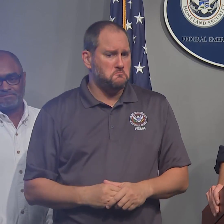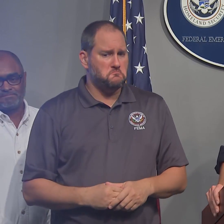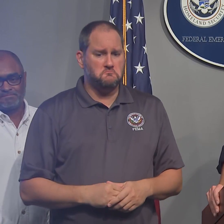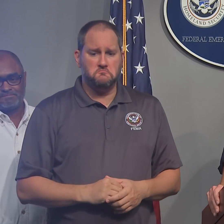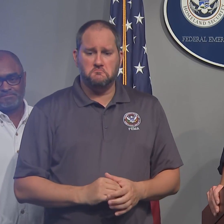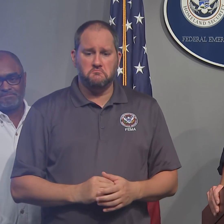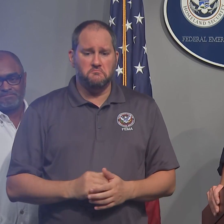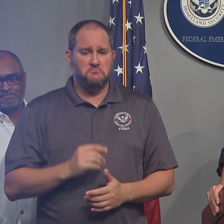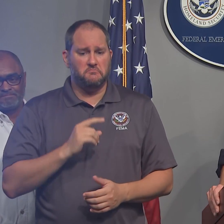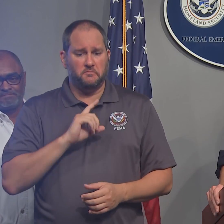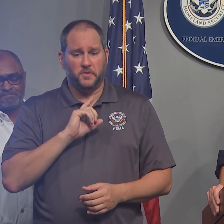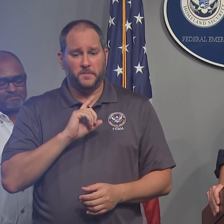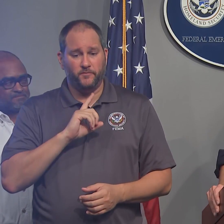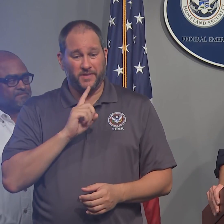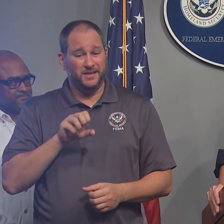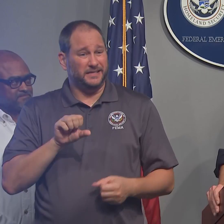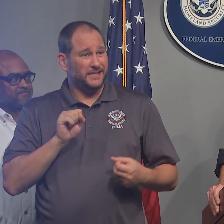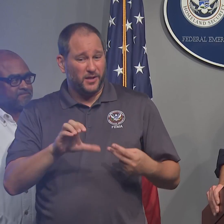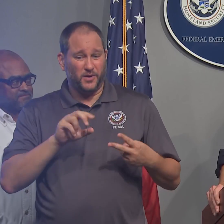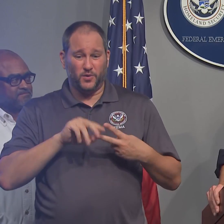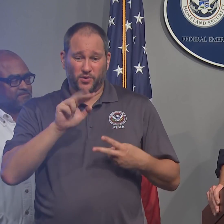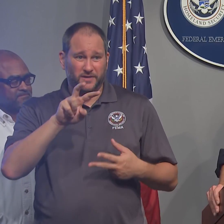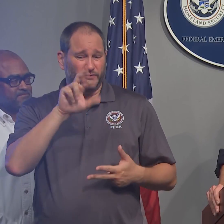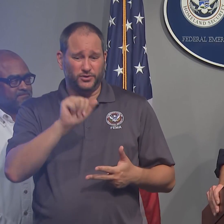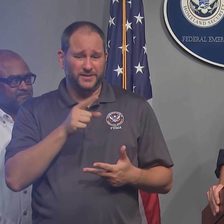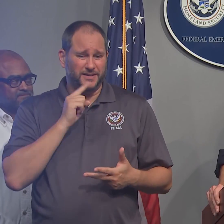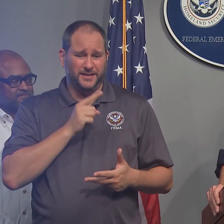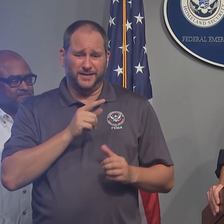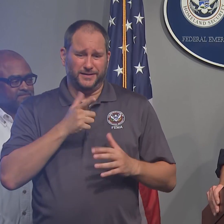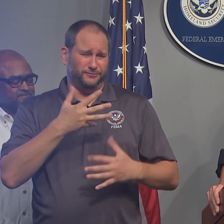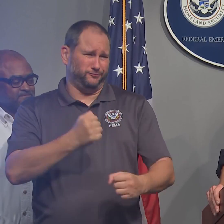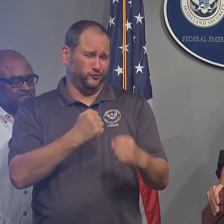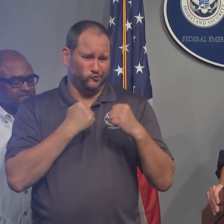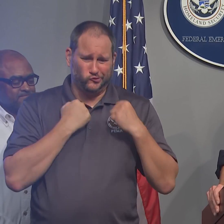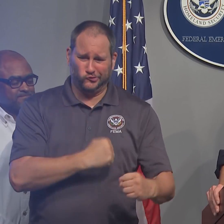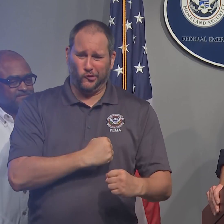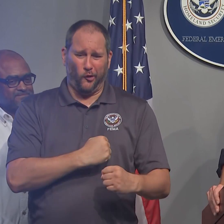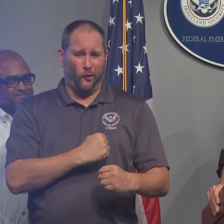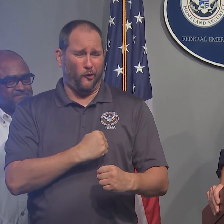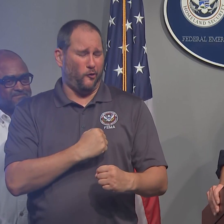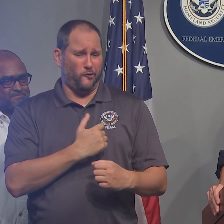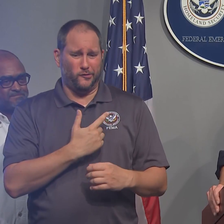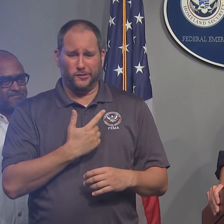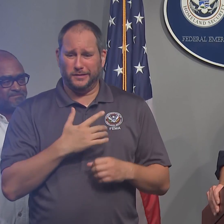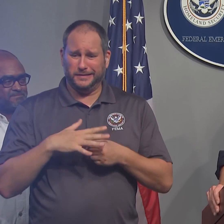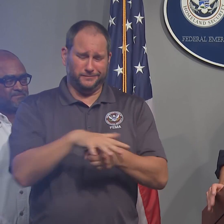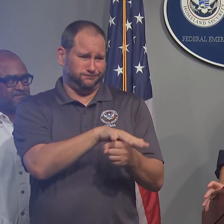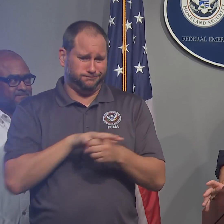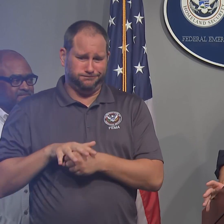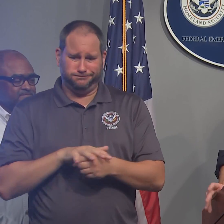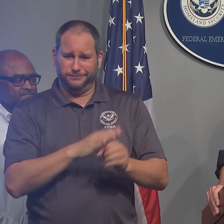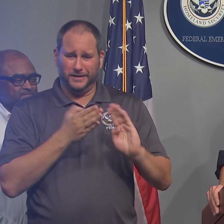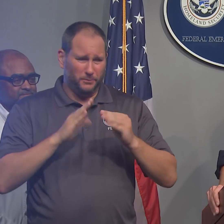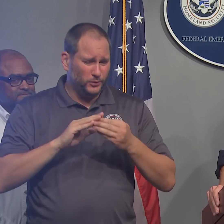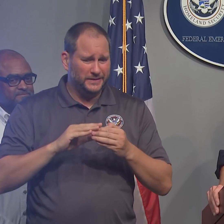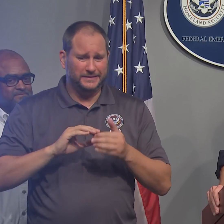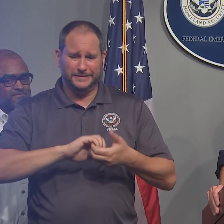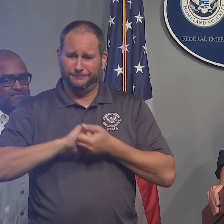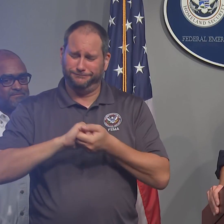of North and South Carolina and Virginia are very strong, and they have some very strong and experienced local emergency management agencies as